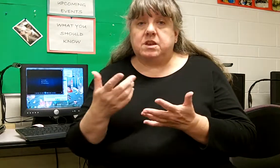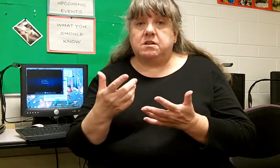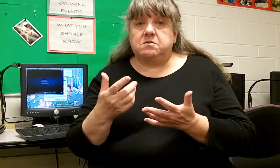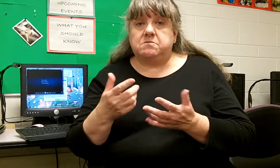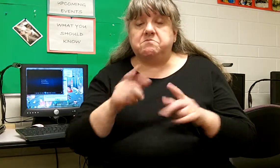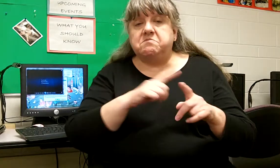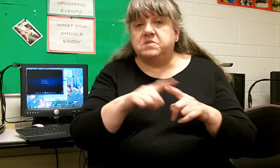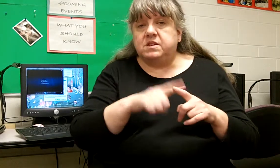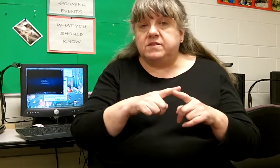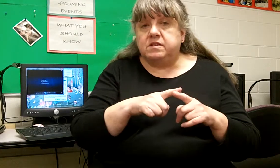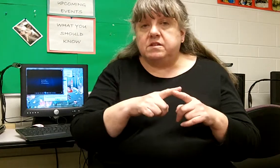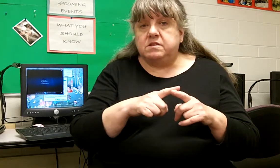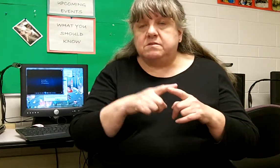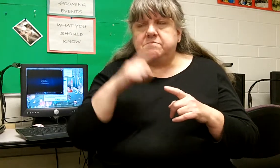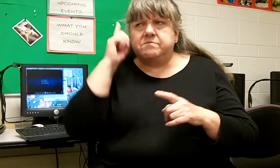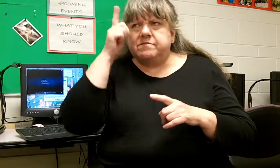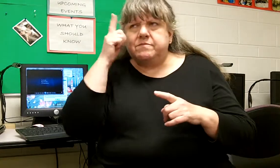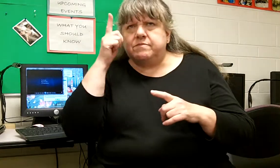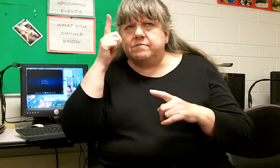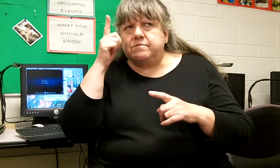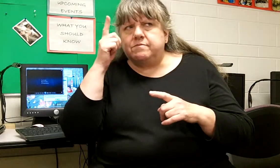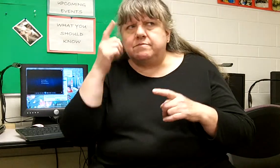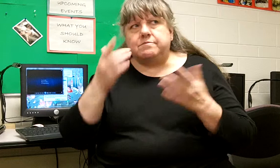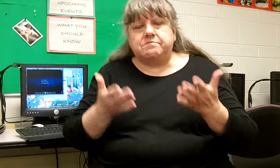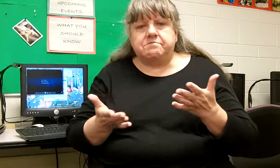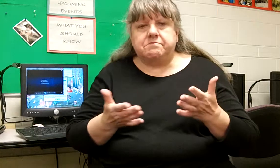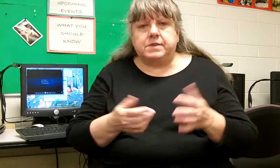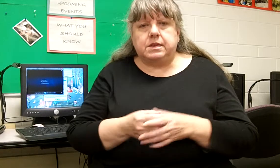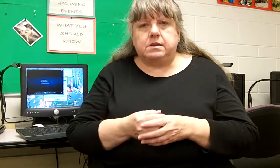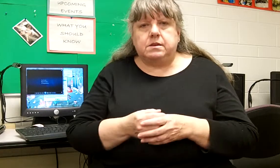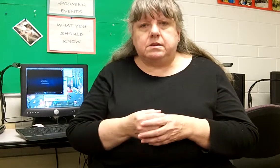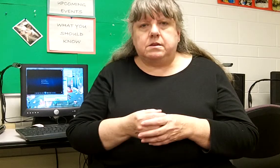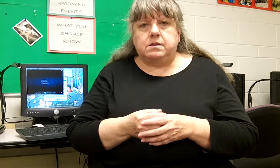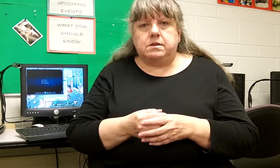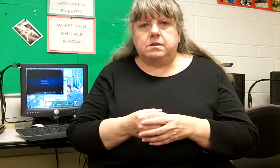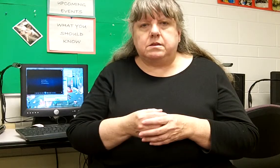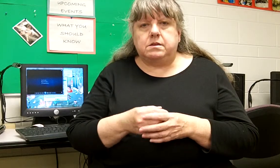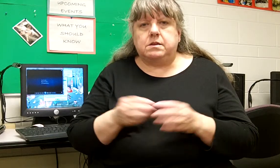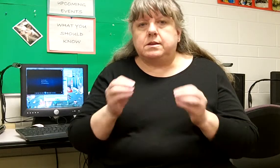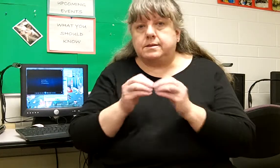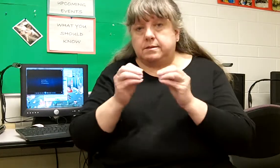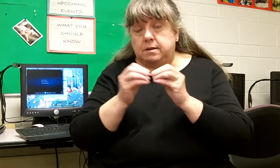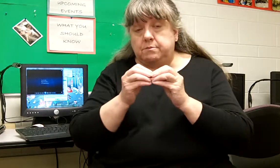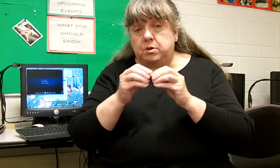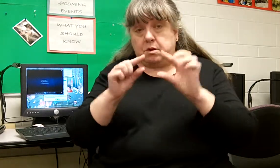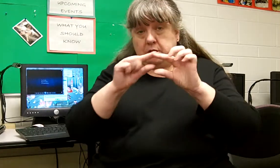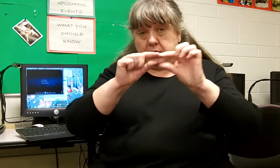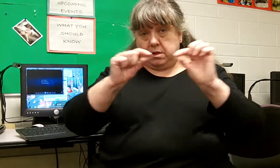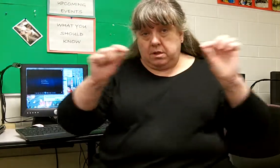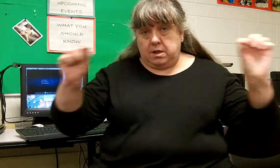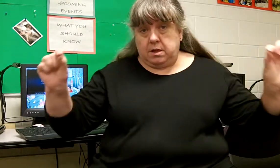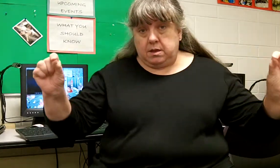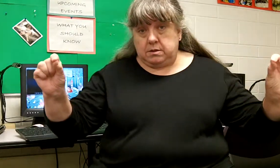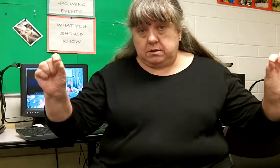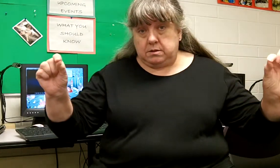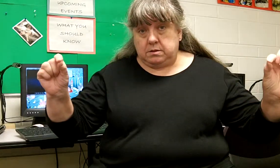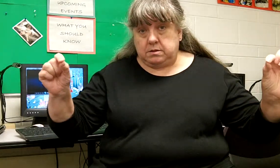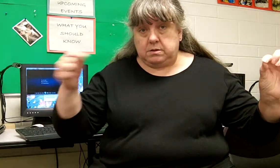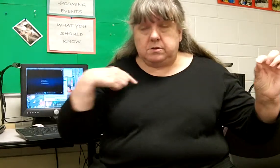number line. And actually, I think this is how I do it in my head when I forget. I don't have it memorized. So number line,